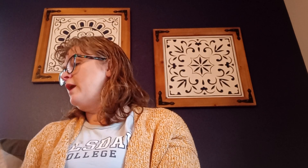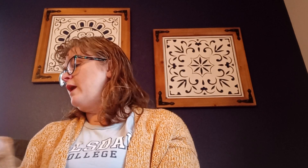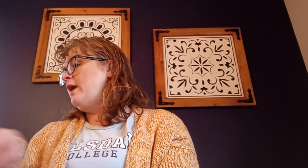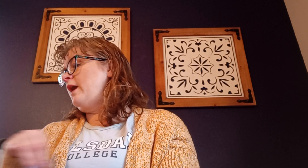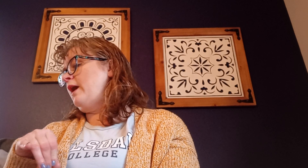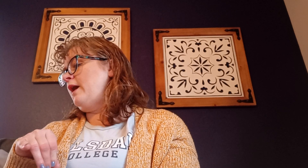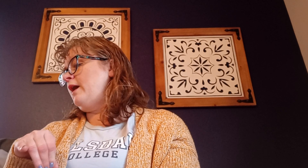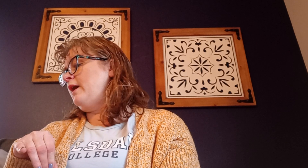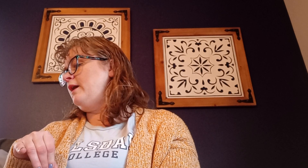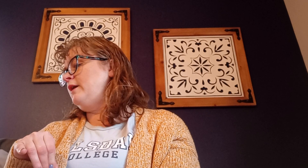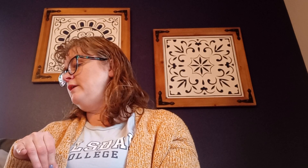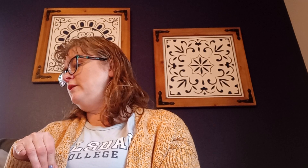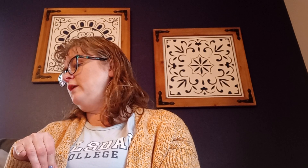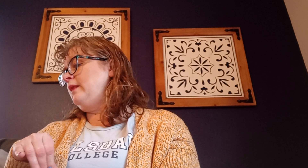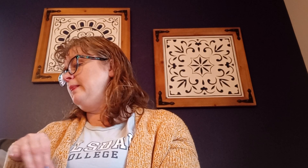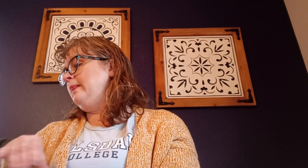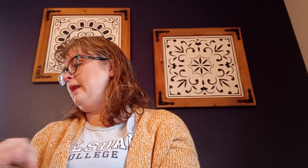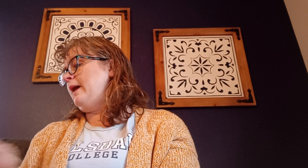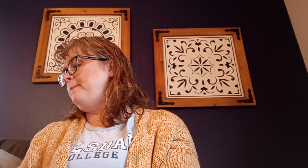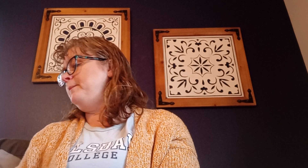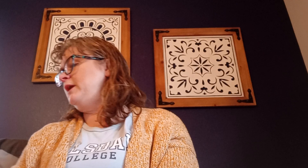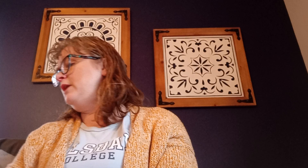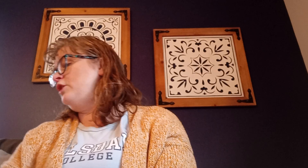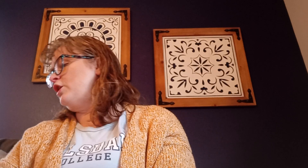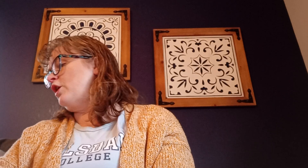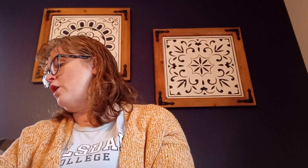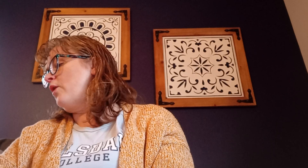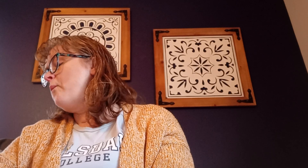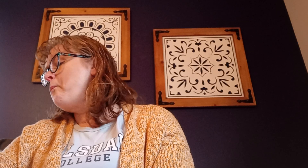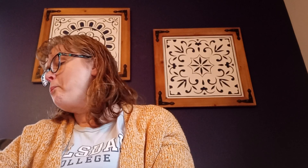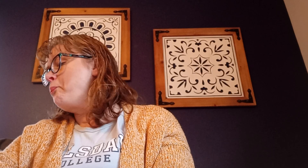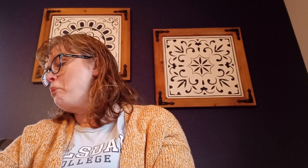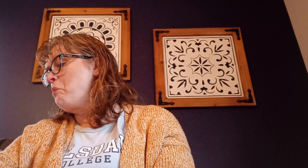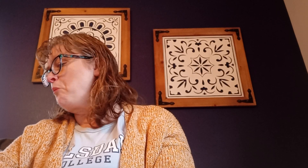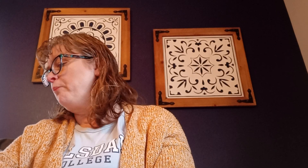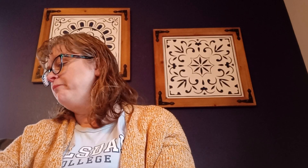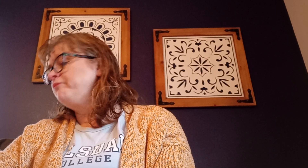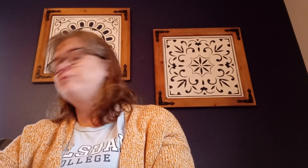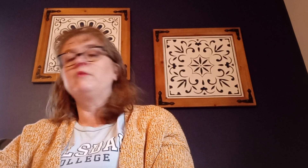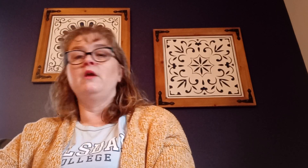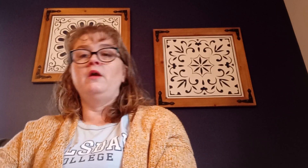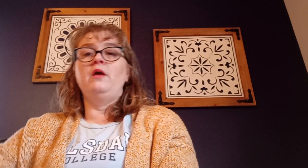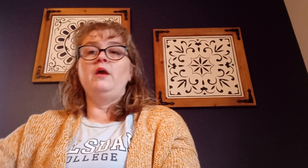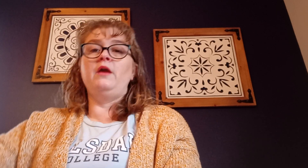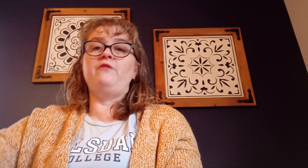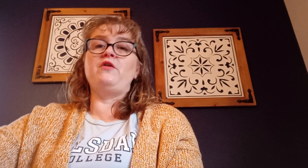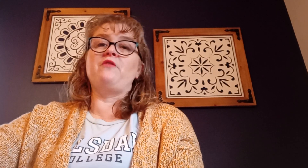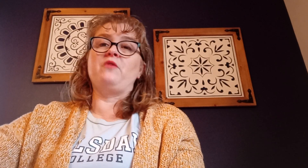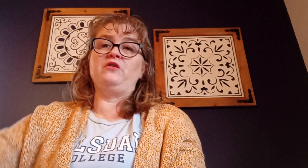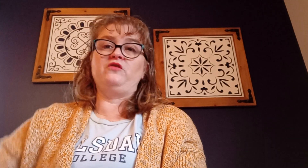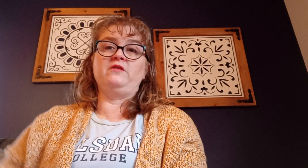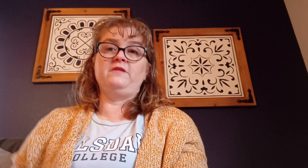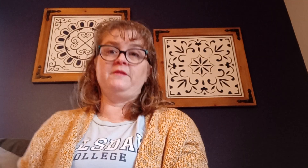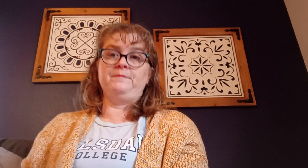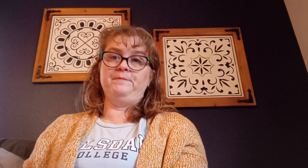And let me know if you have questions.